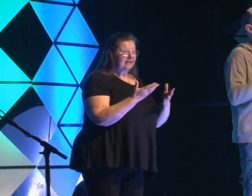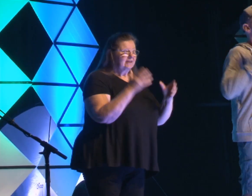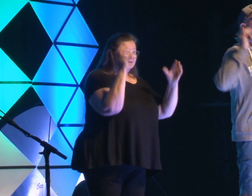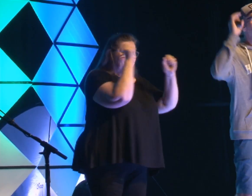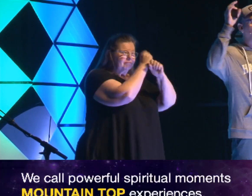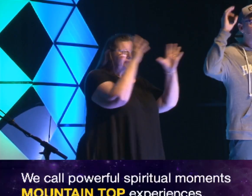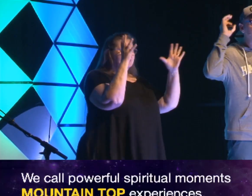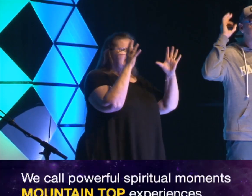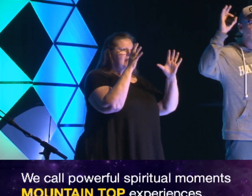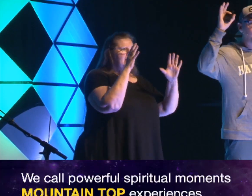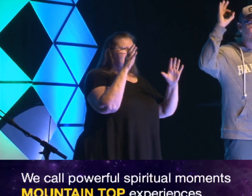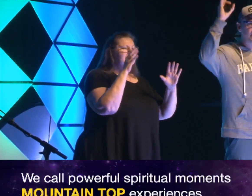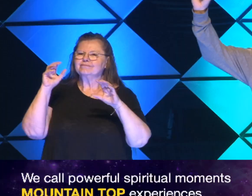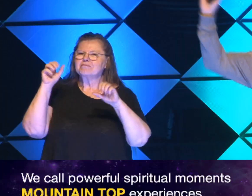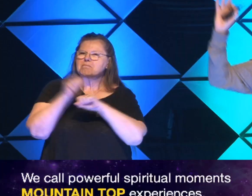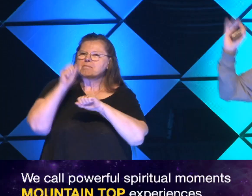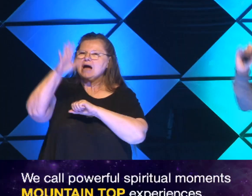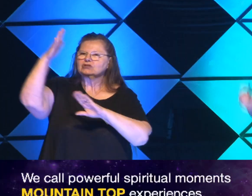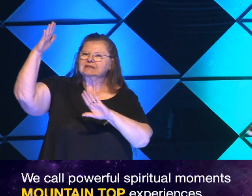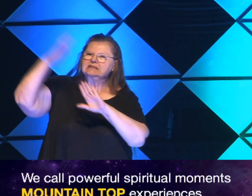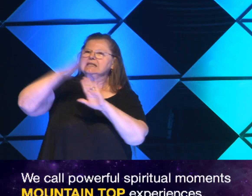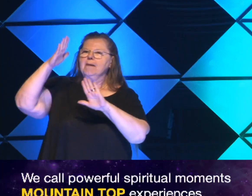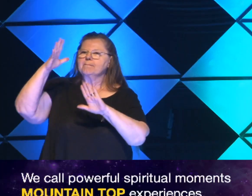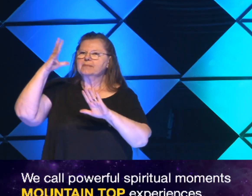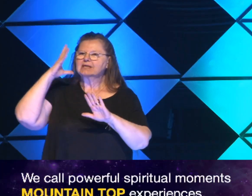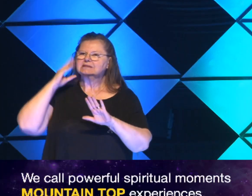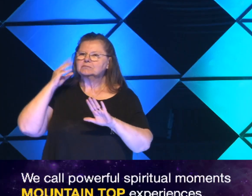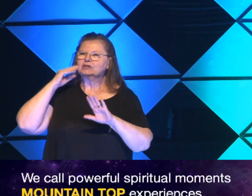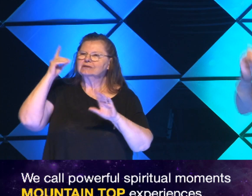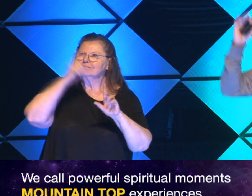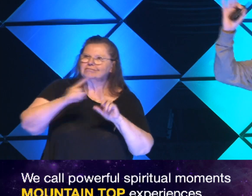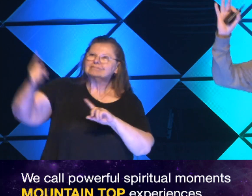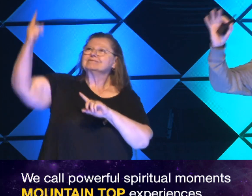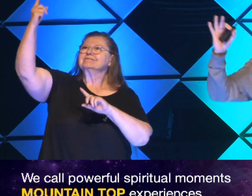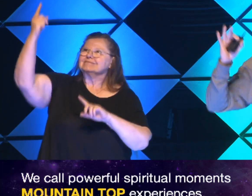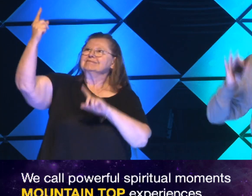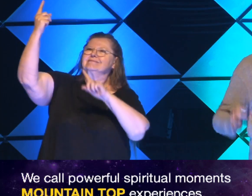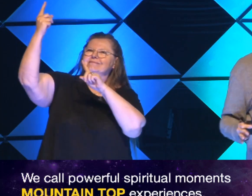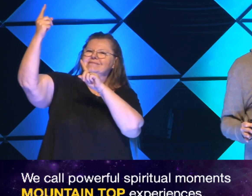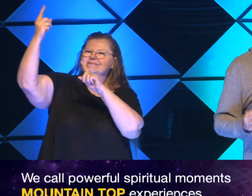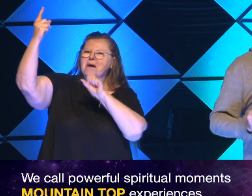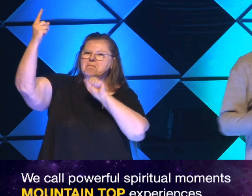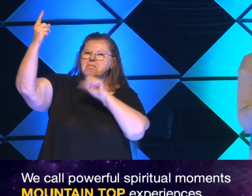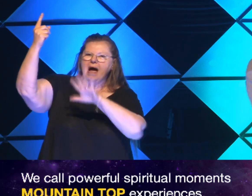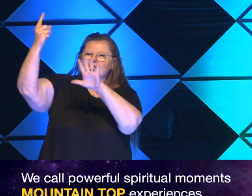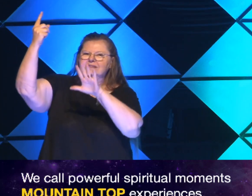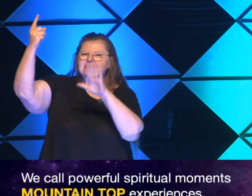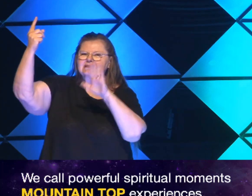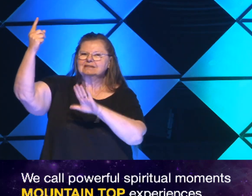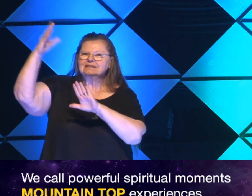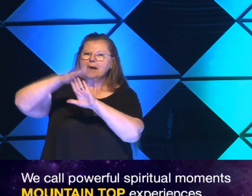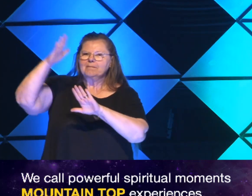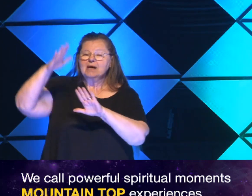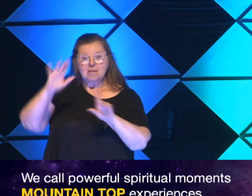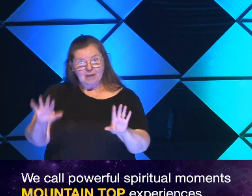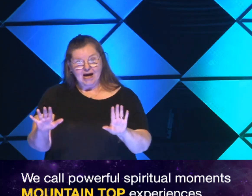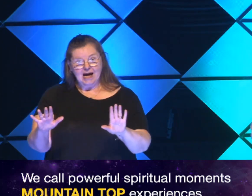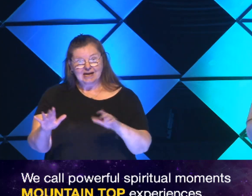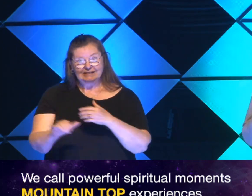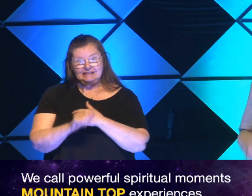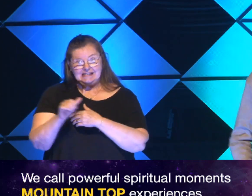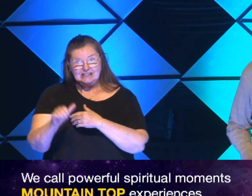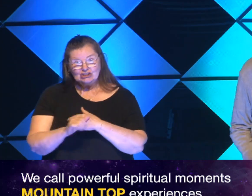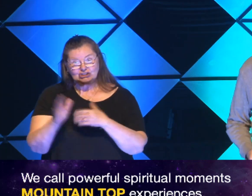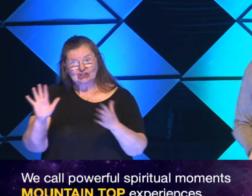tradition, mountaintop experiences. Right? Mountaintop experiences. But here's the danger of